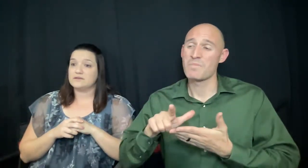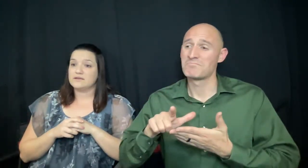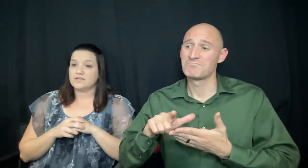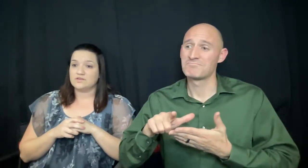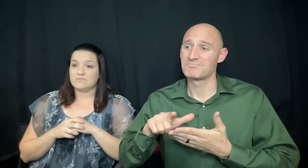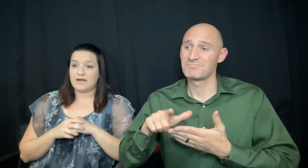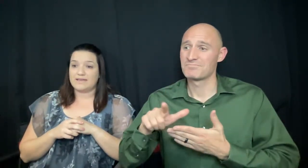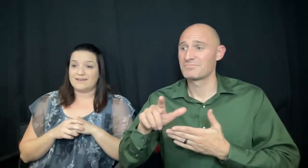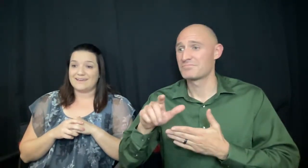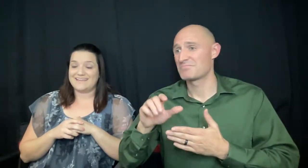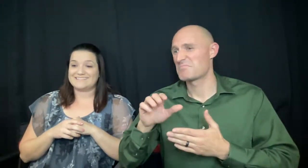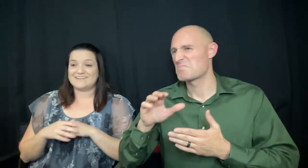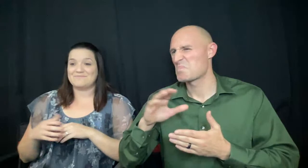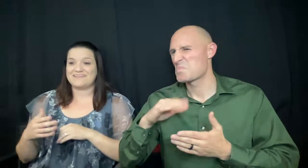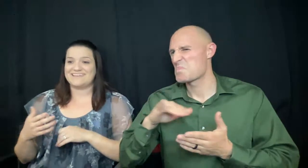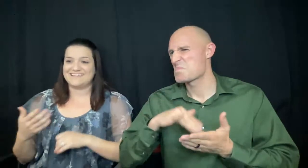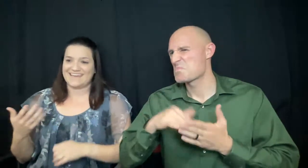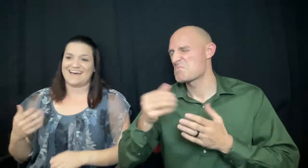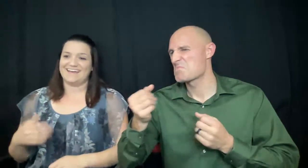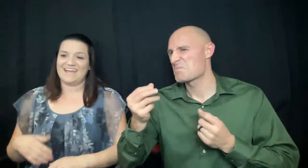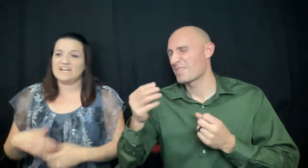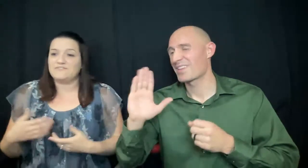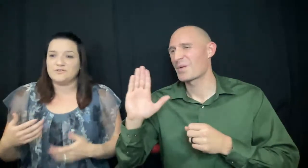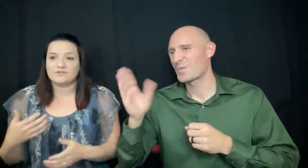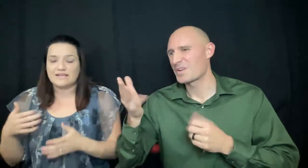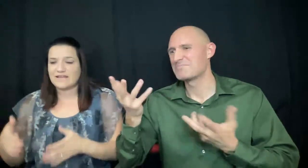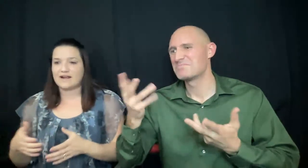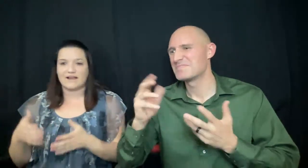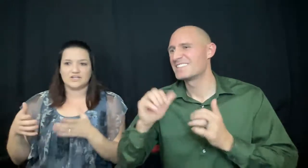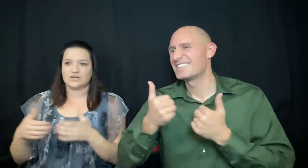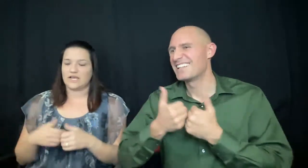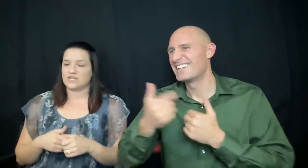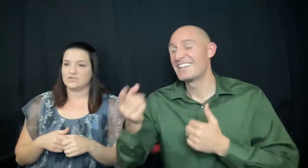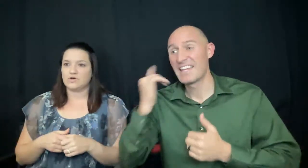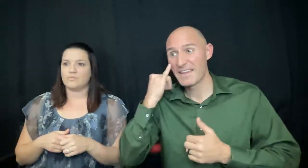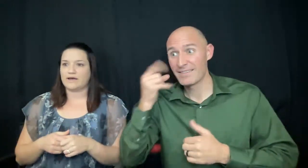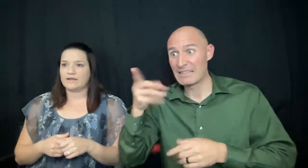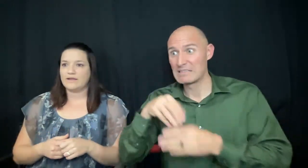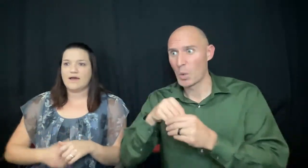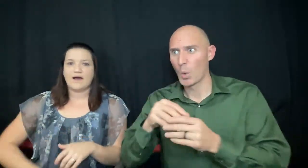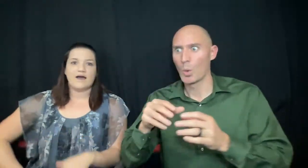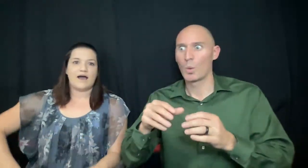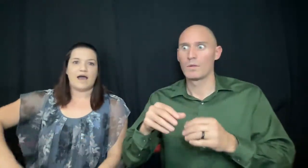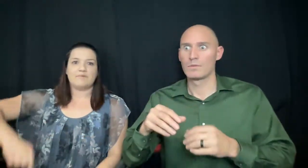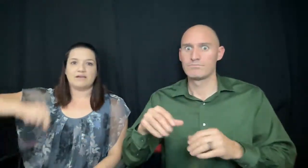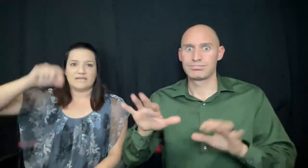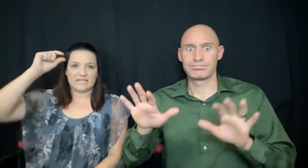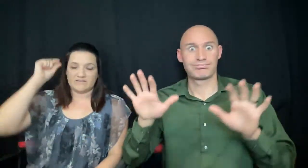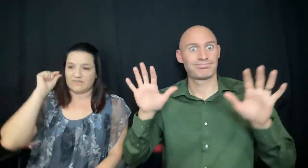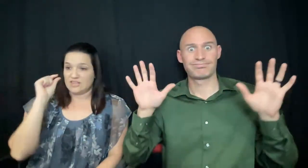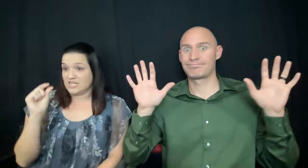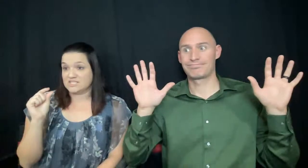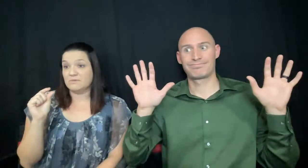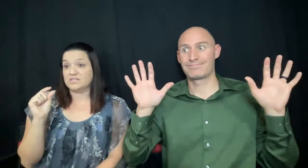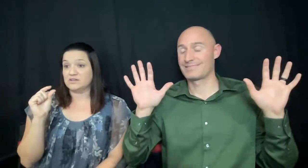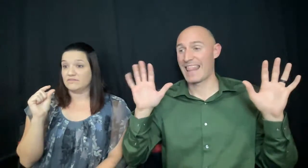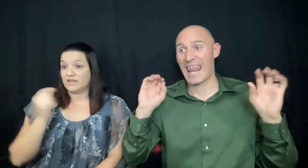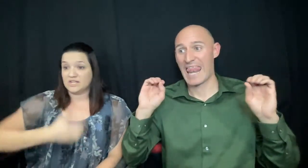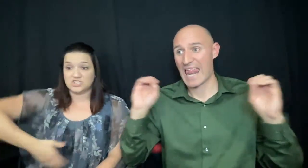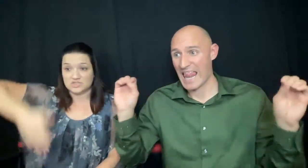You might, it's going to be, yeah. And if you're in there and you're like, you know what? I'm not getting even this much of it, and it's just